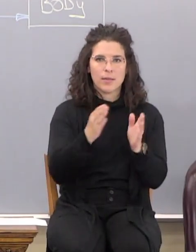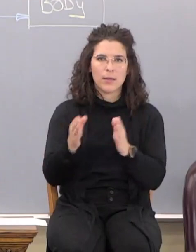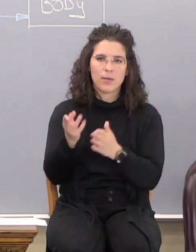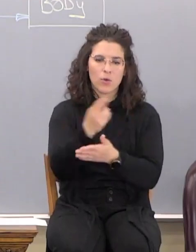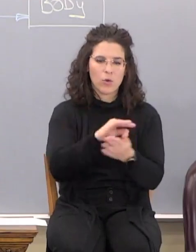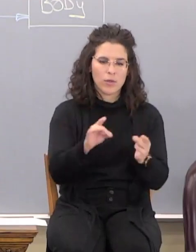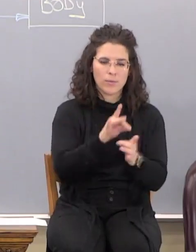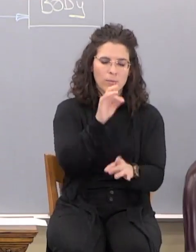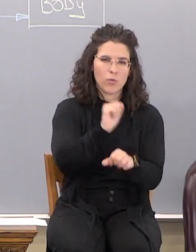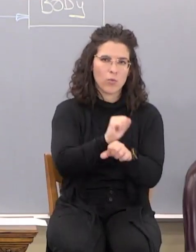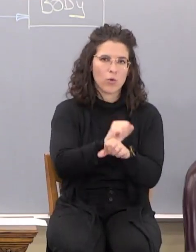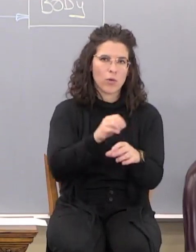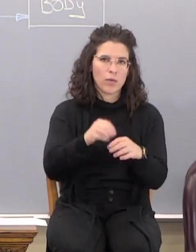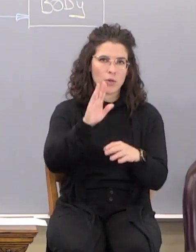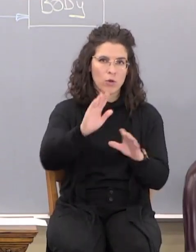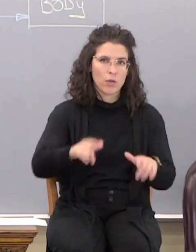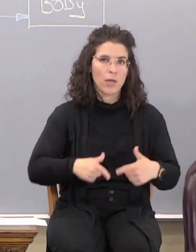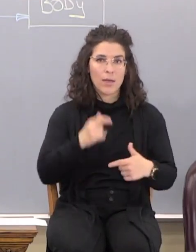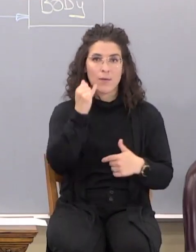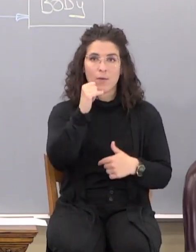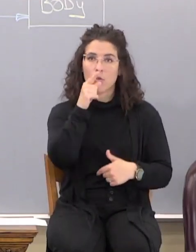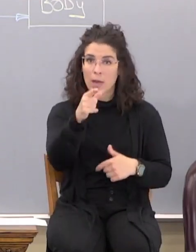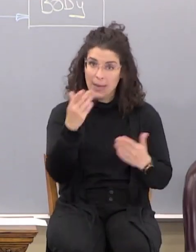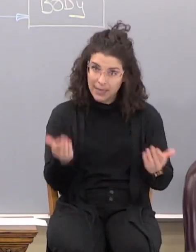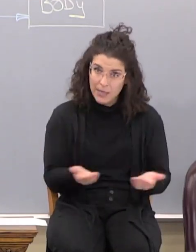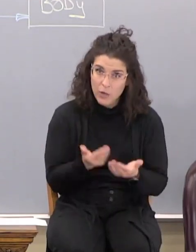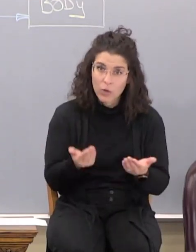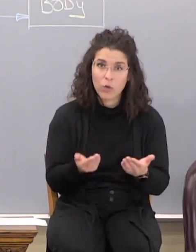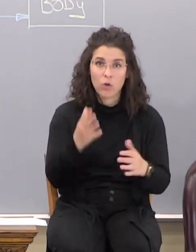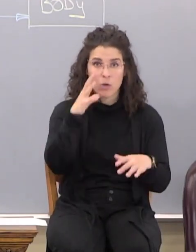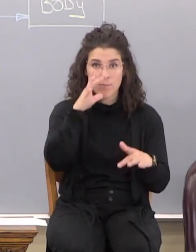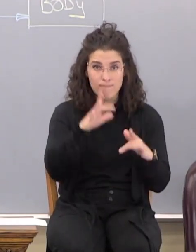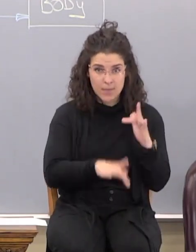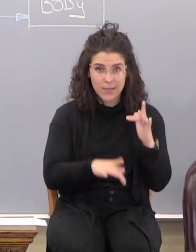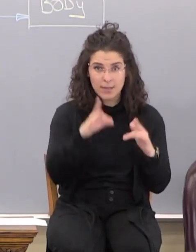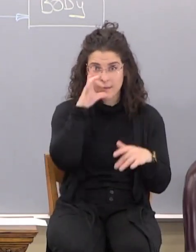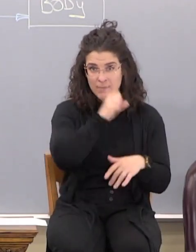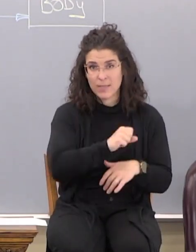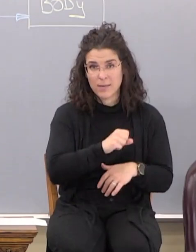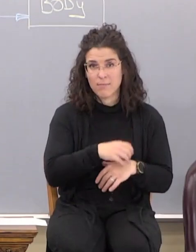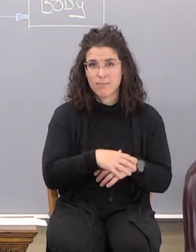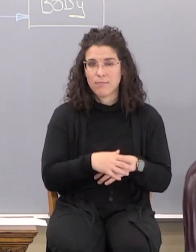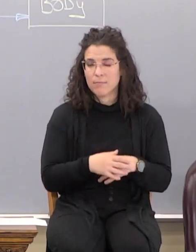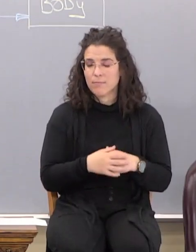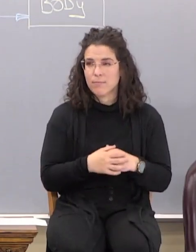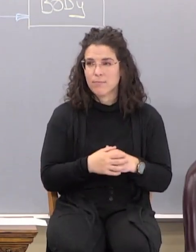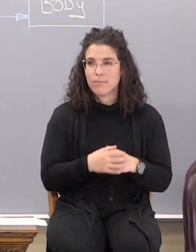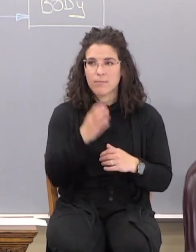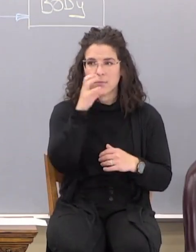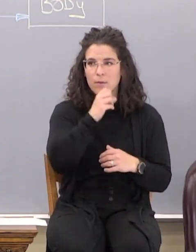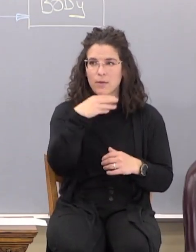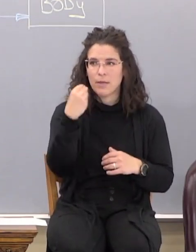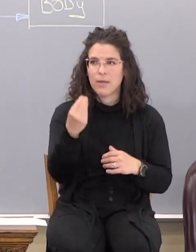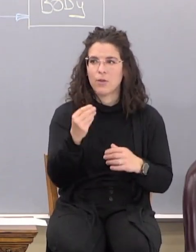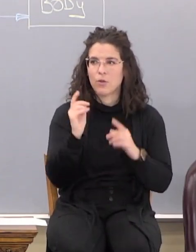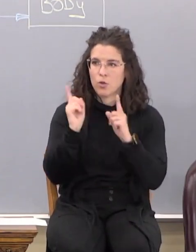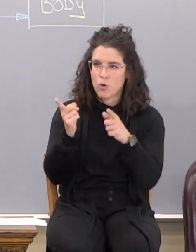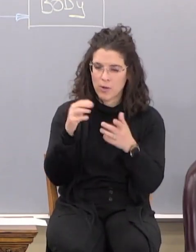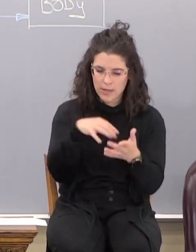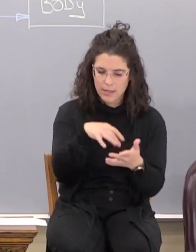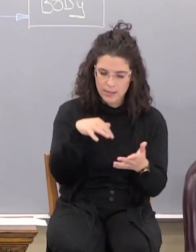first hour. If you're not here, you're missing out. If you're missing out, get the